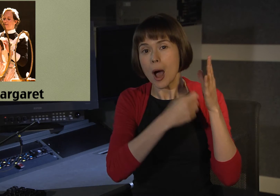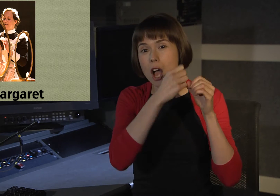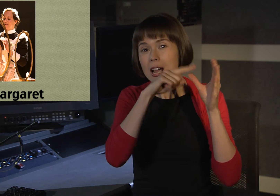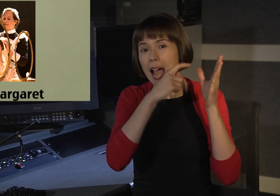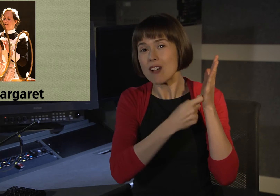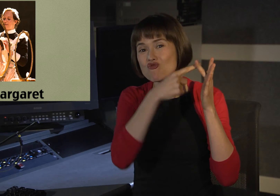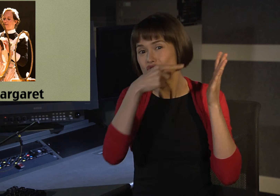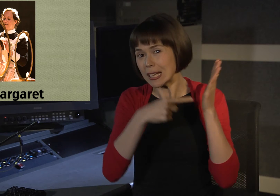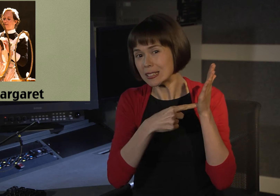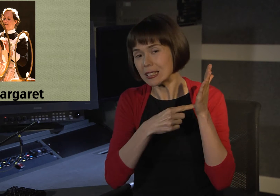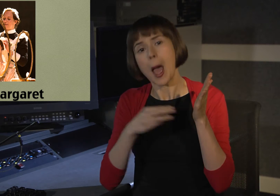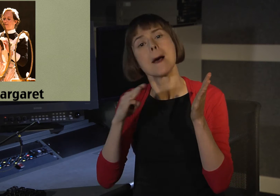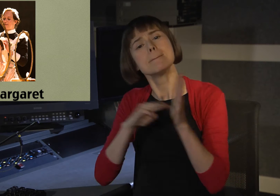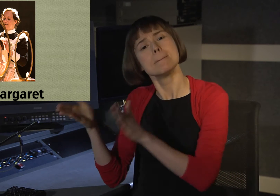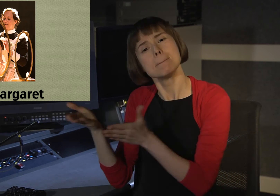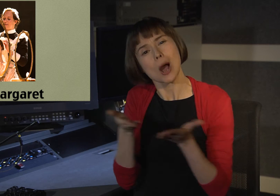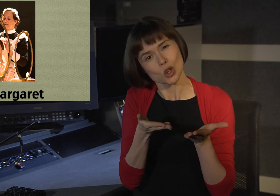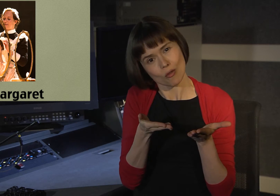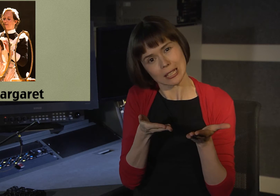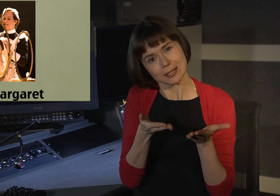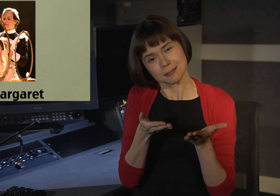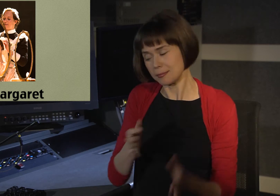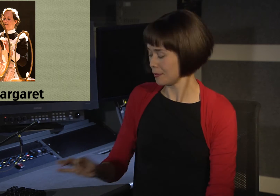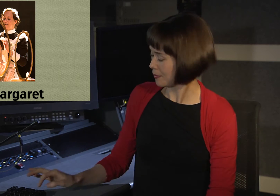Margaret, and her sign name.